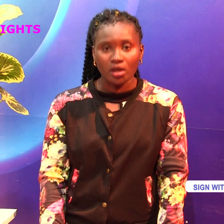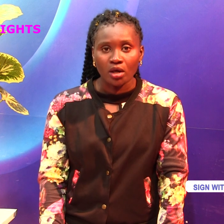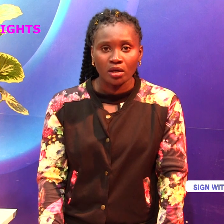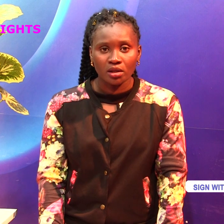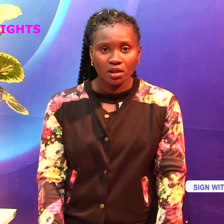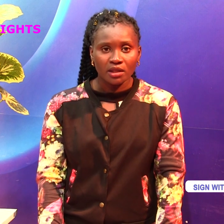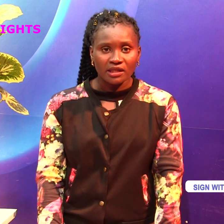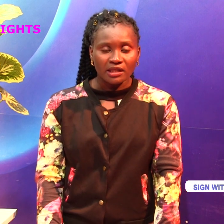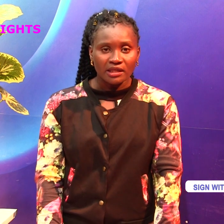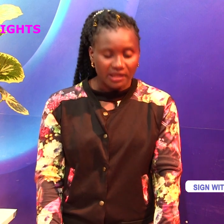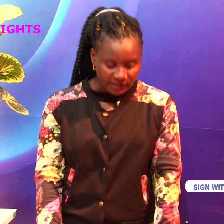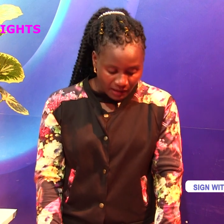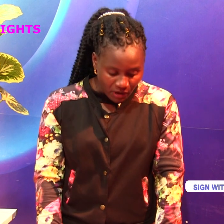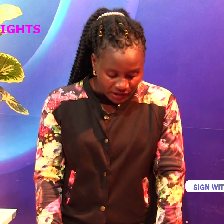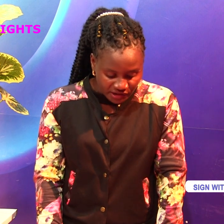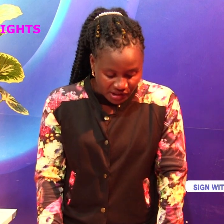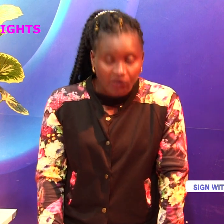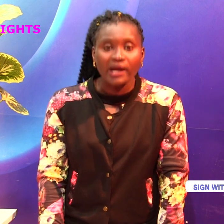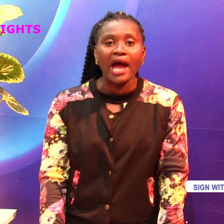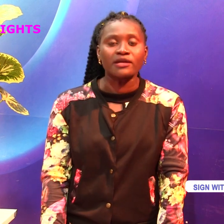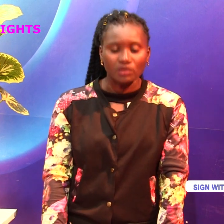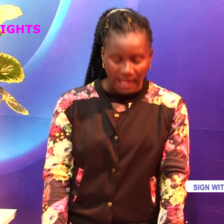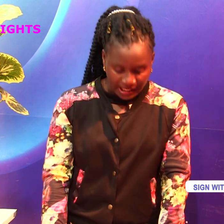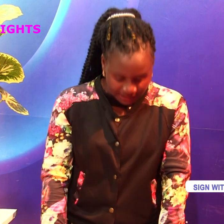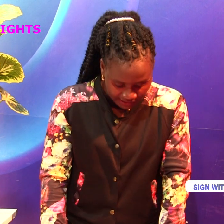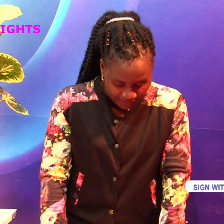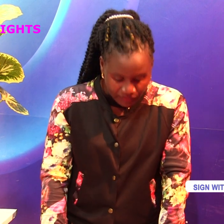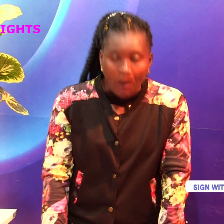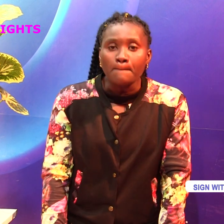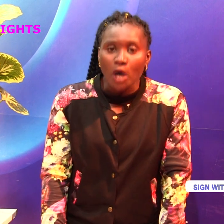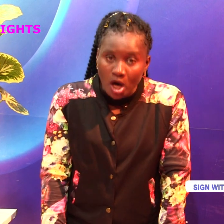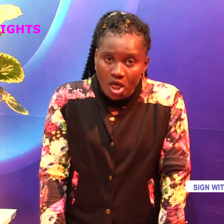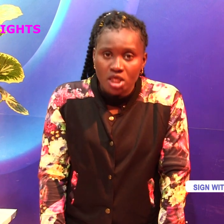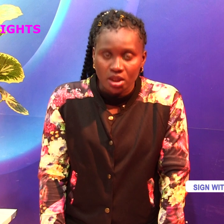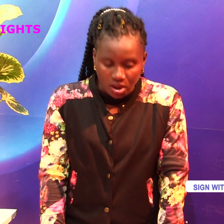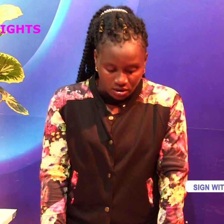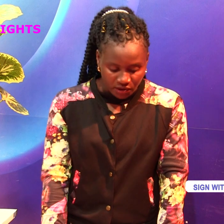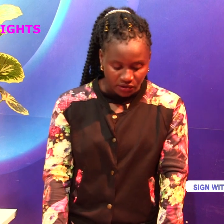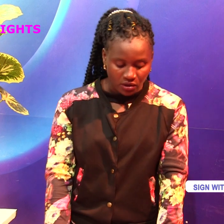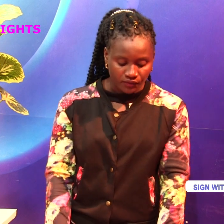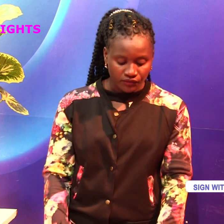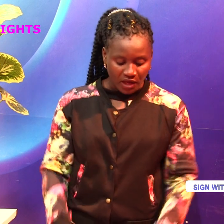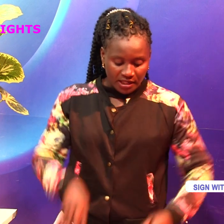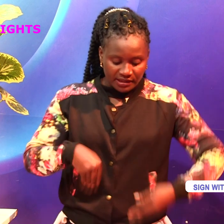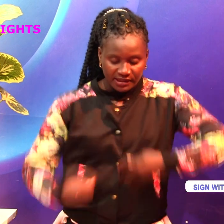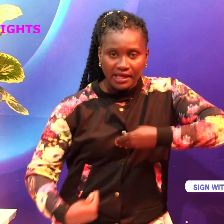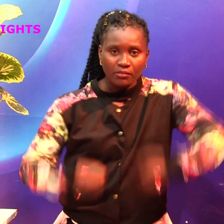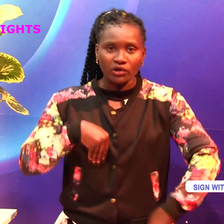wrong. Disabled children isolate, mock, wrong. So disabled. So